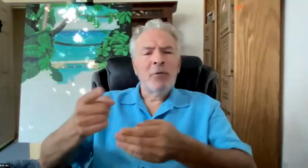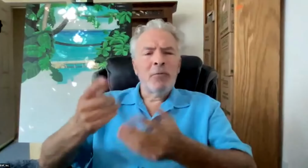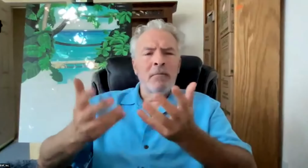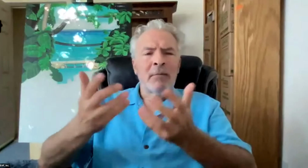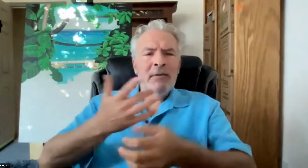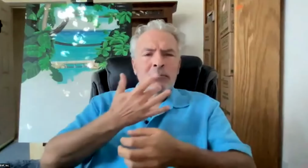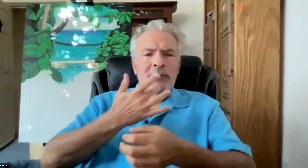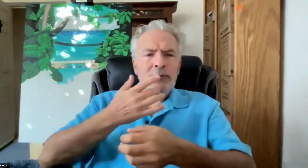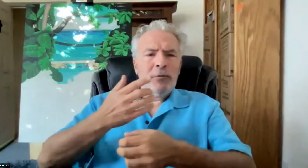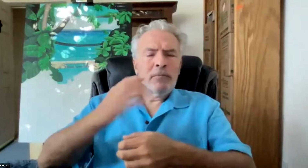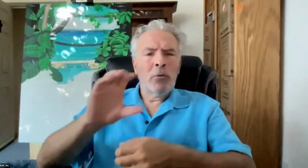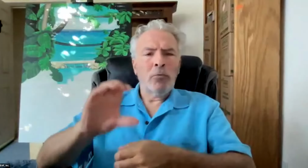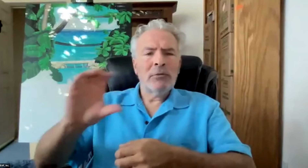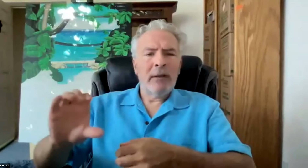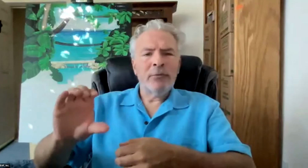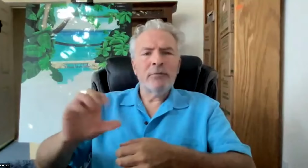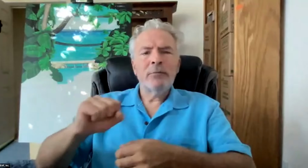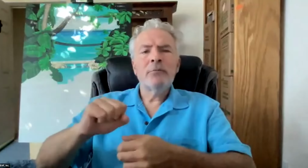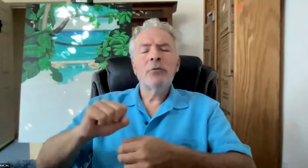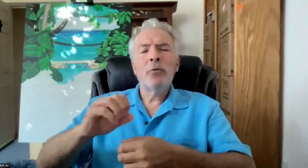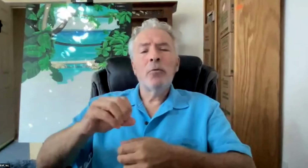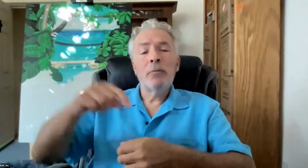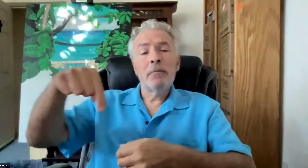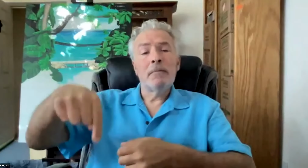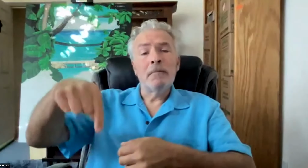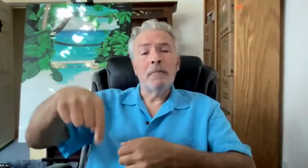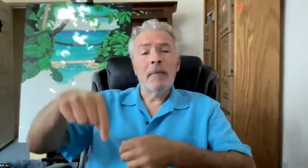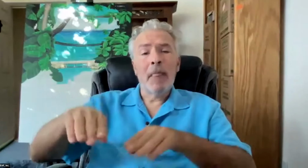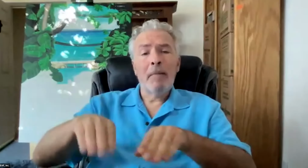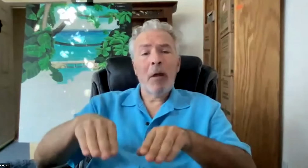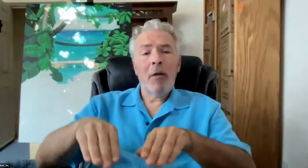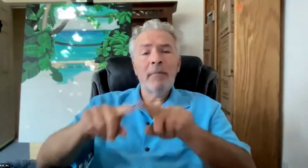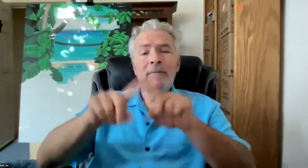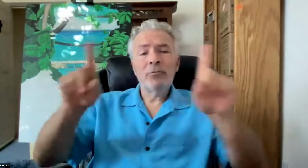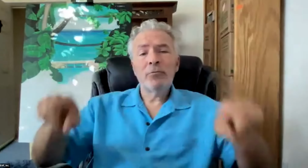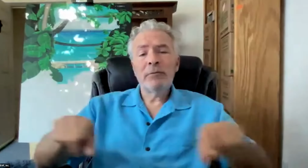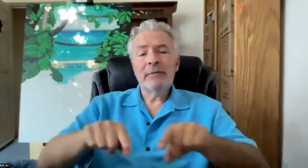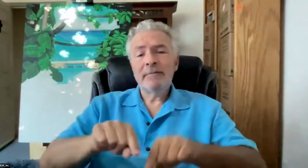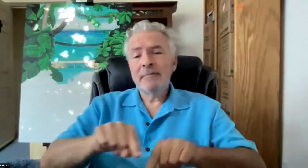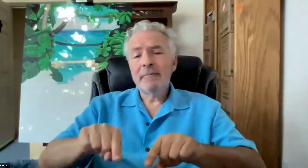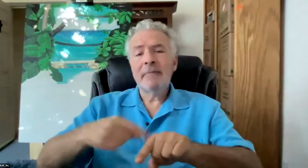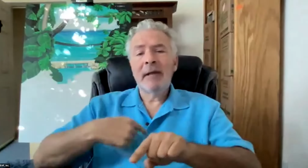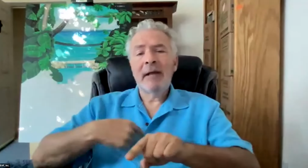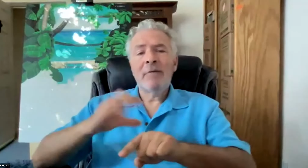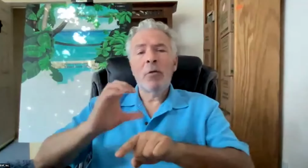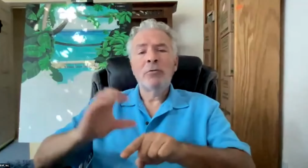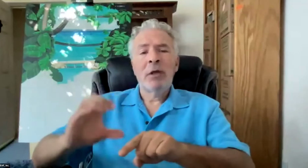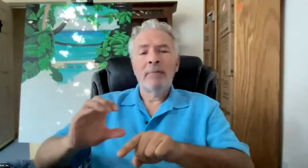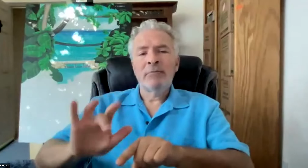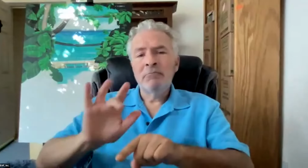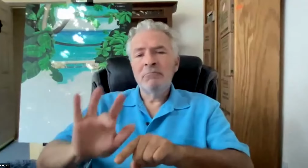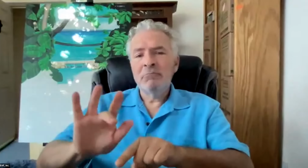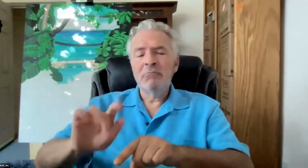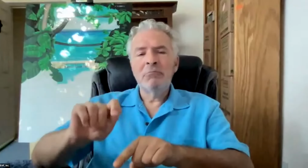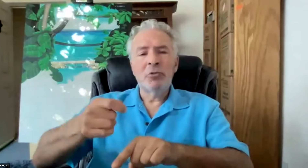before we get started. Some of you might like to use closed caption, and you can access